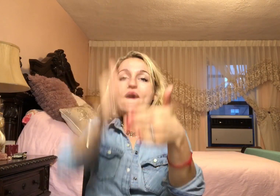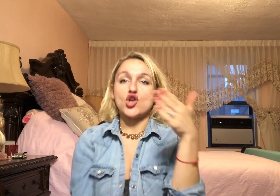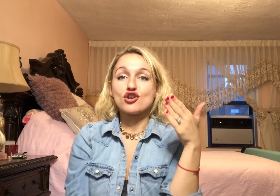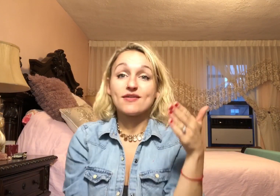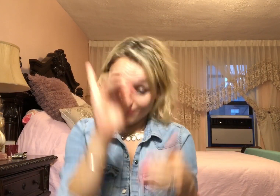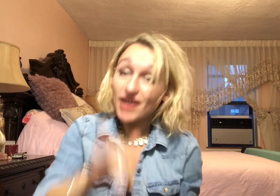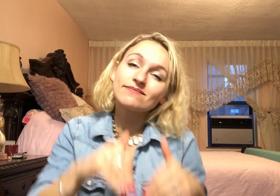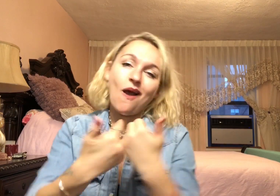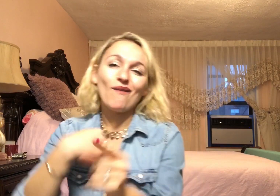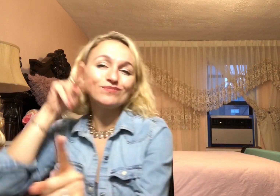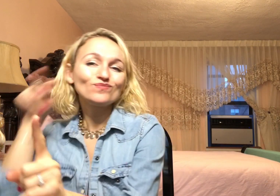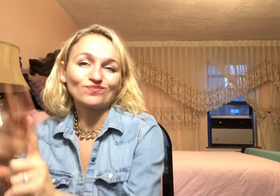it. My day was over.